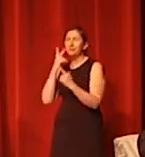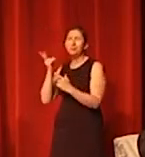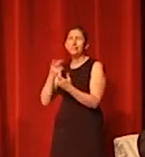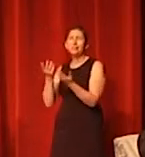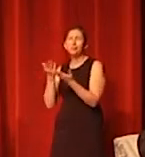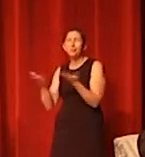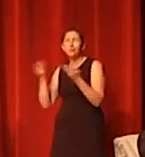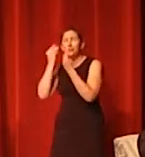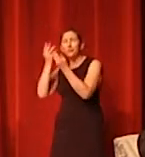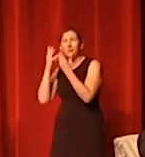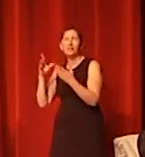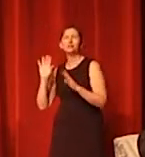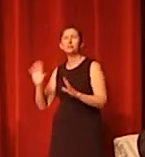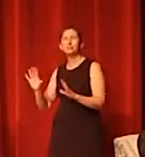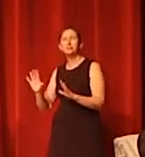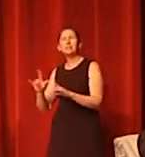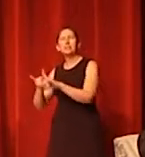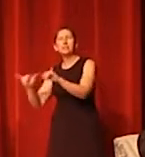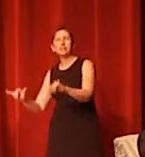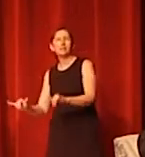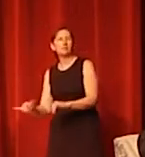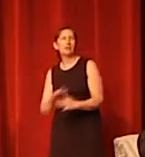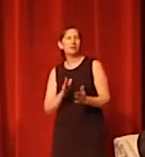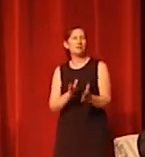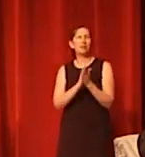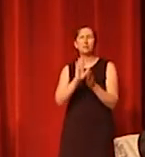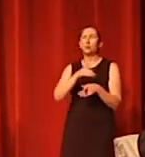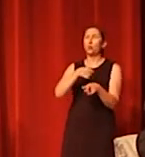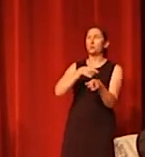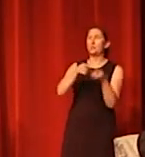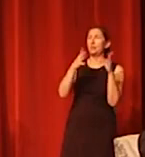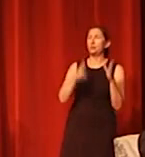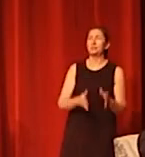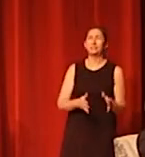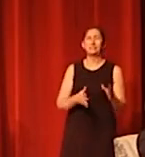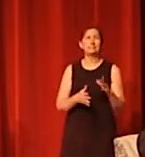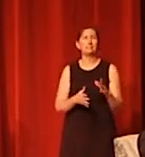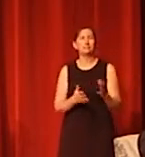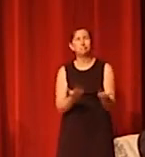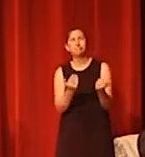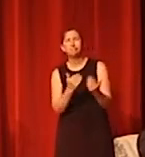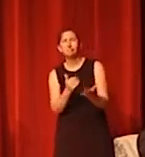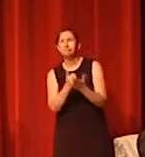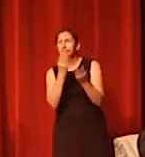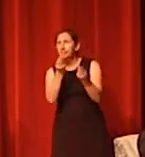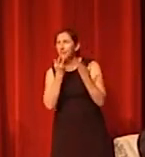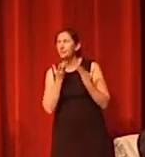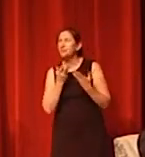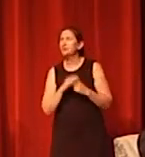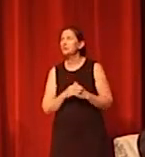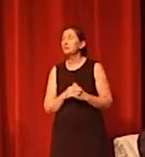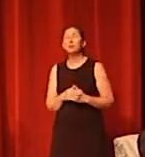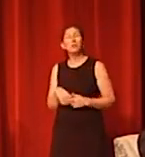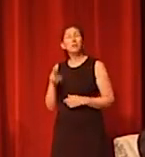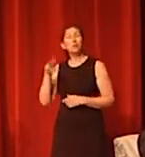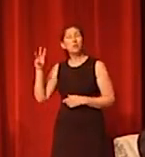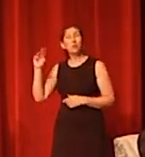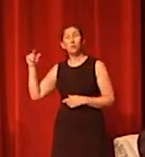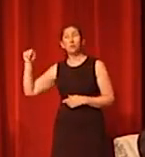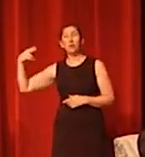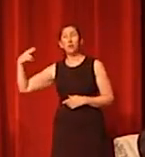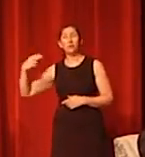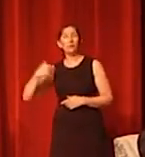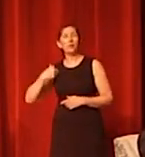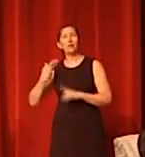your specialist, have them reach out. We have a number of wraparound services at UW Health to get access to those so that you're